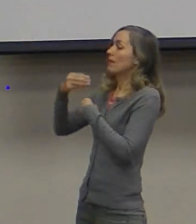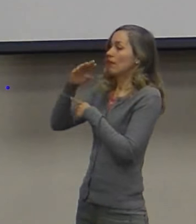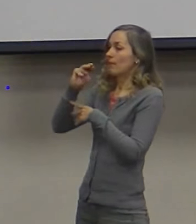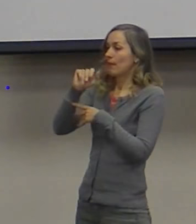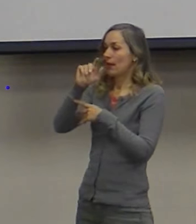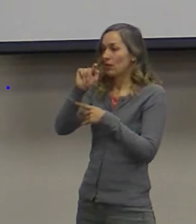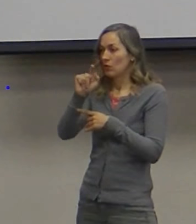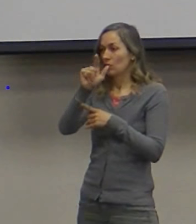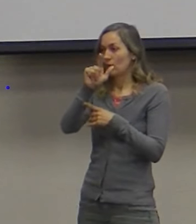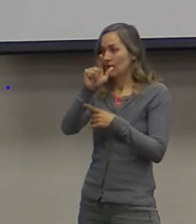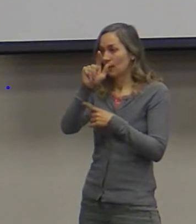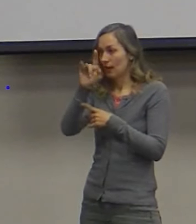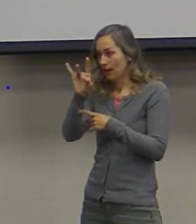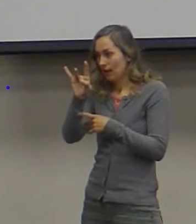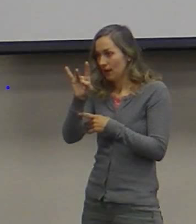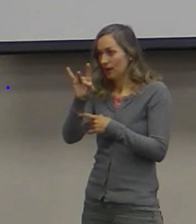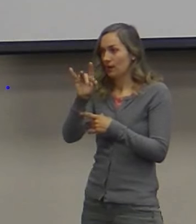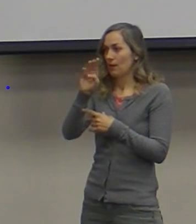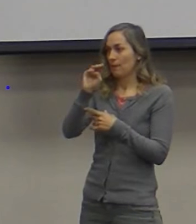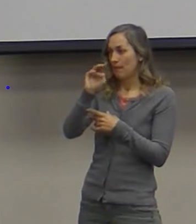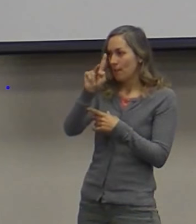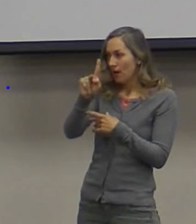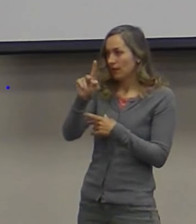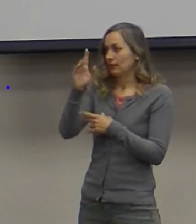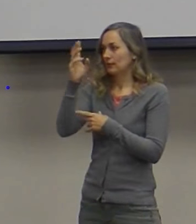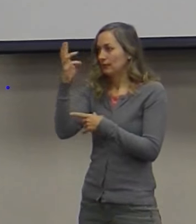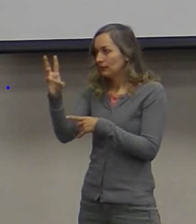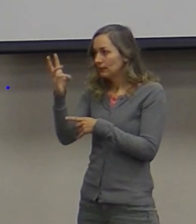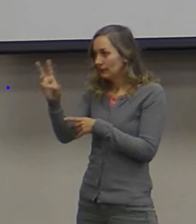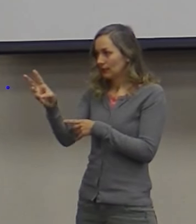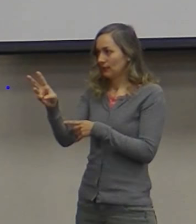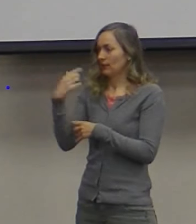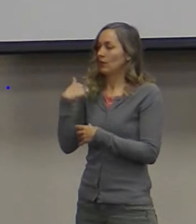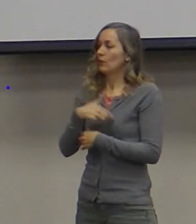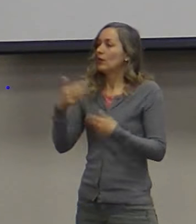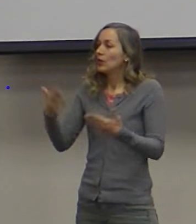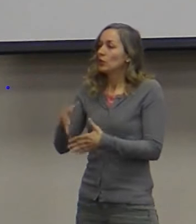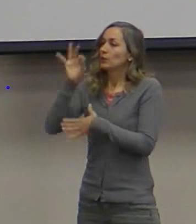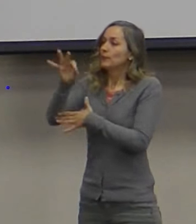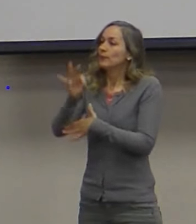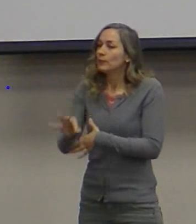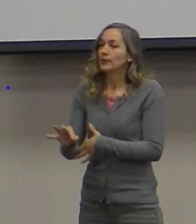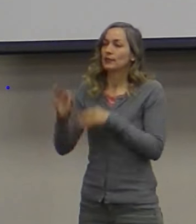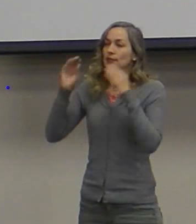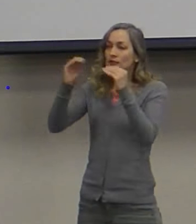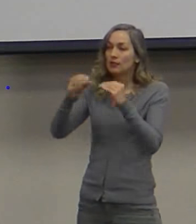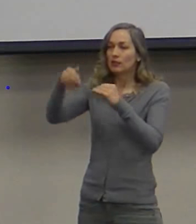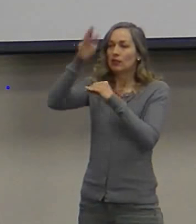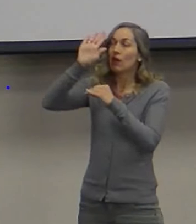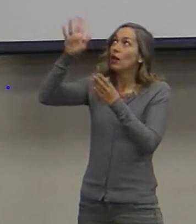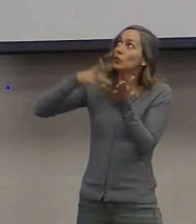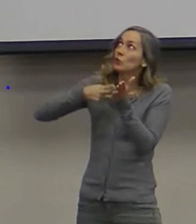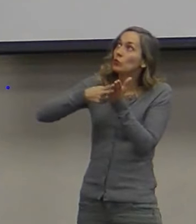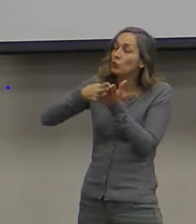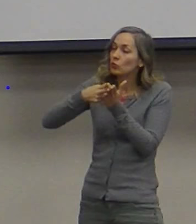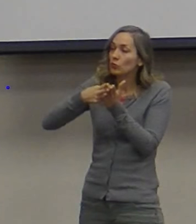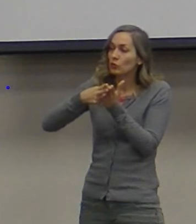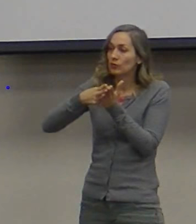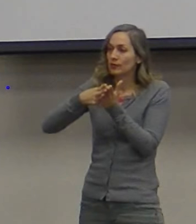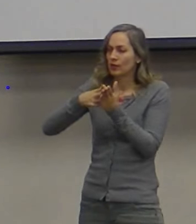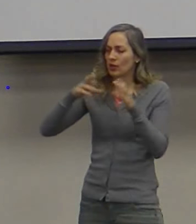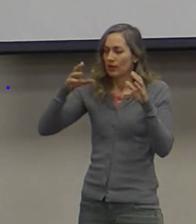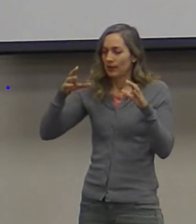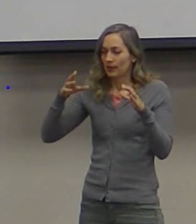in Mark 16, we're here to preach and we're here to teach God's truth. Paul said in 2 Timothy 4:5 to do the work